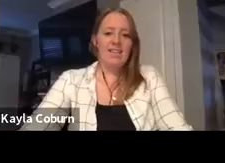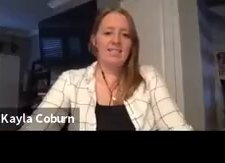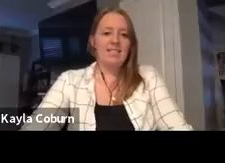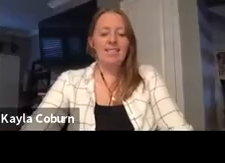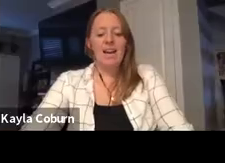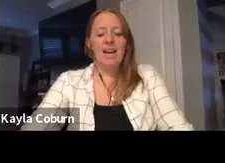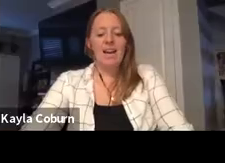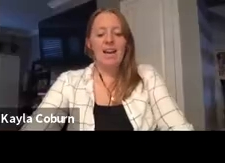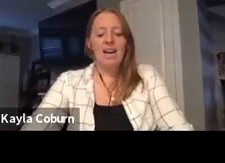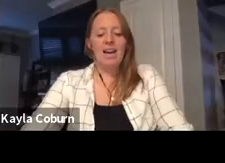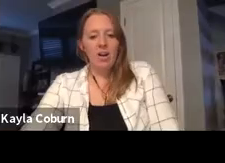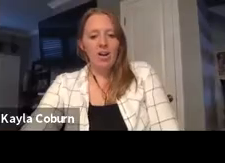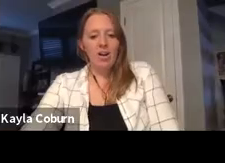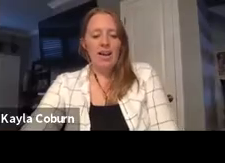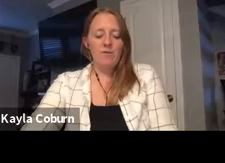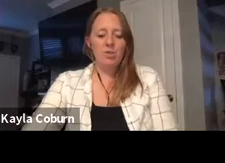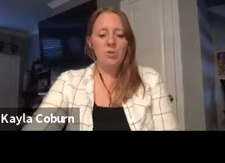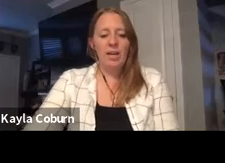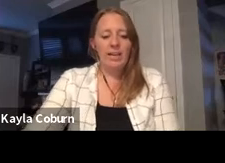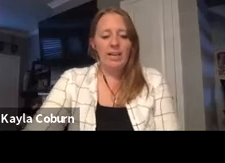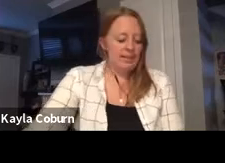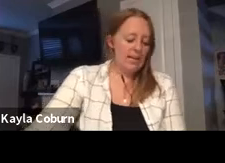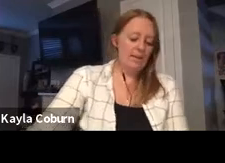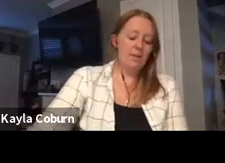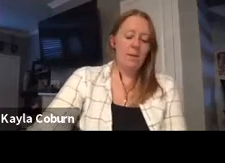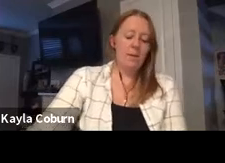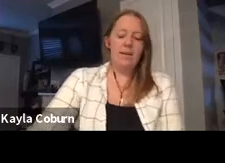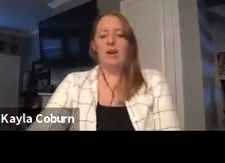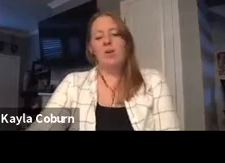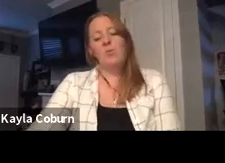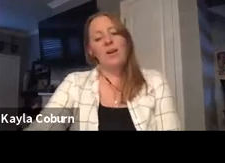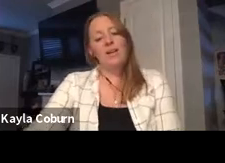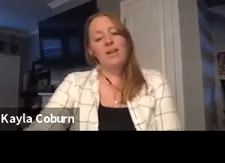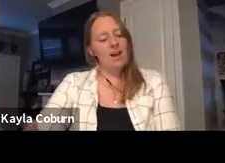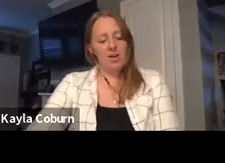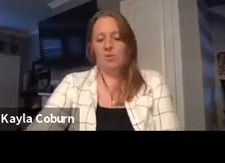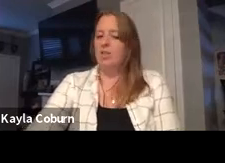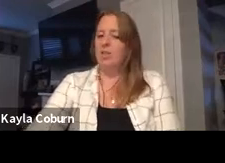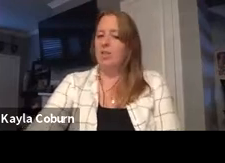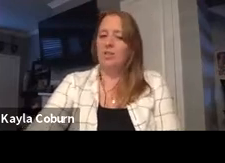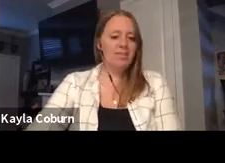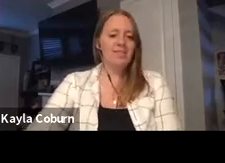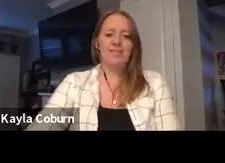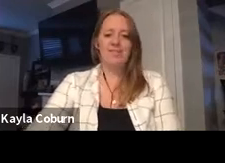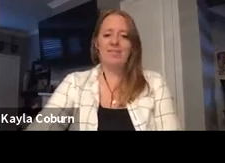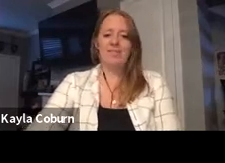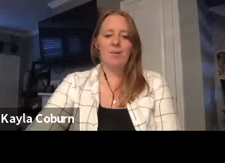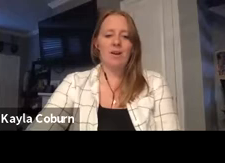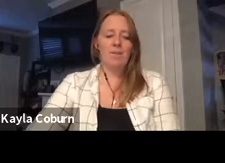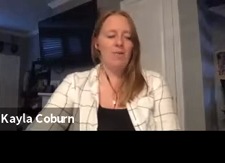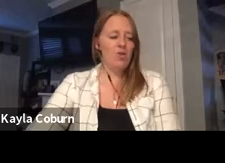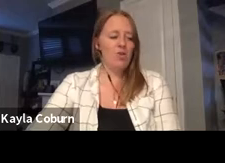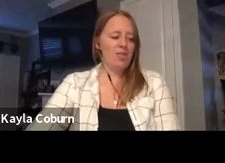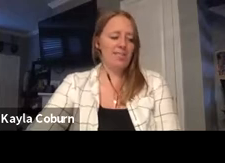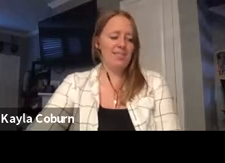And this is the sign for water and for drink, depending on what sign you want to use